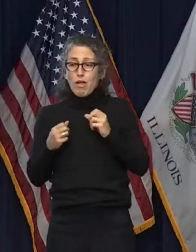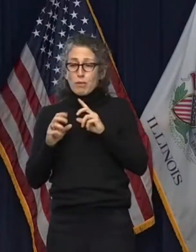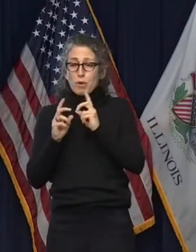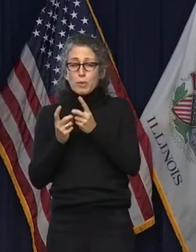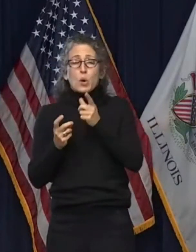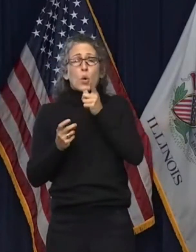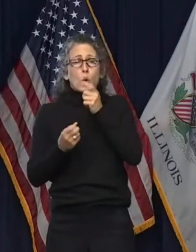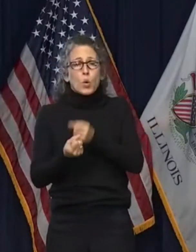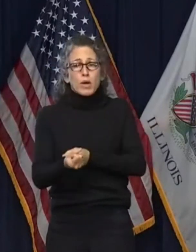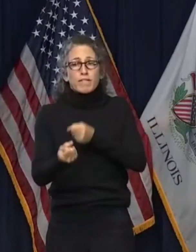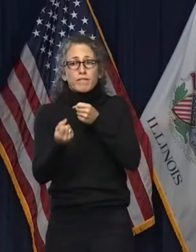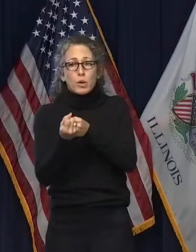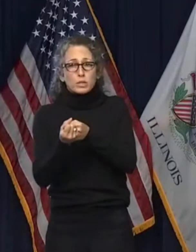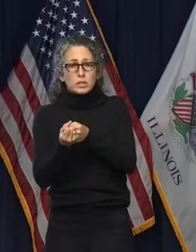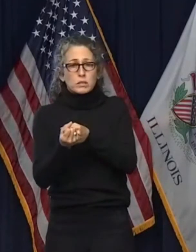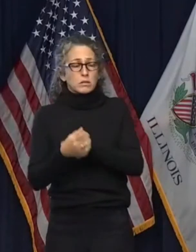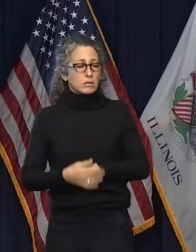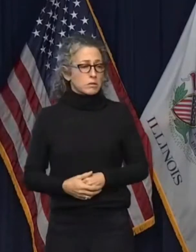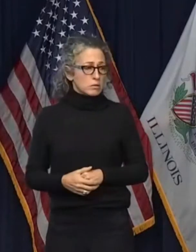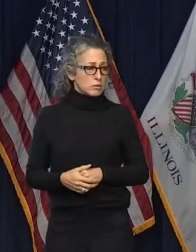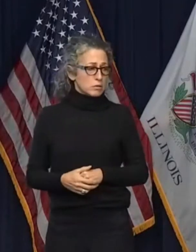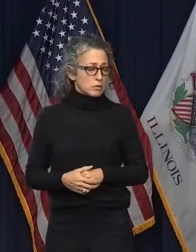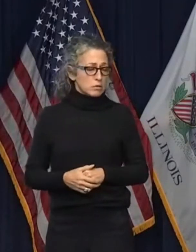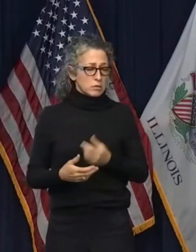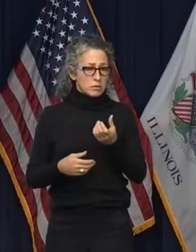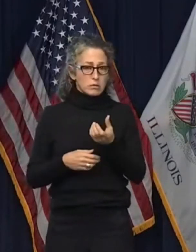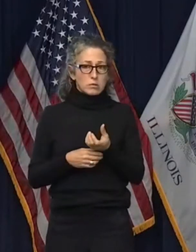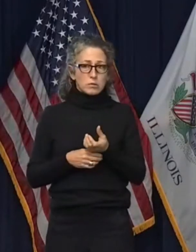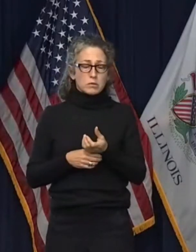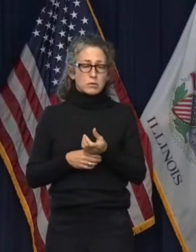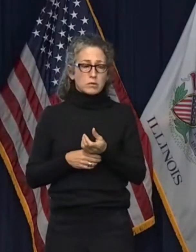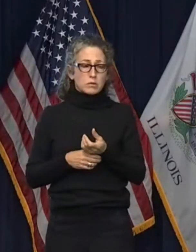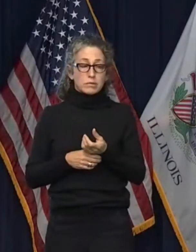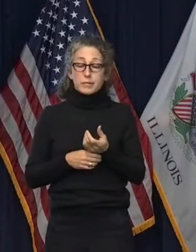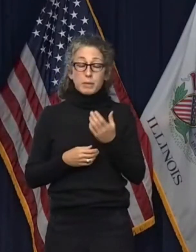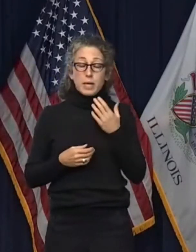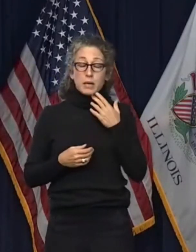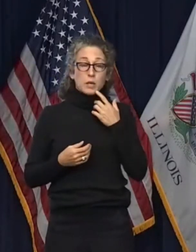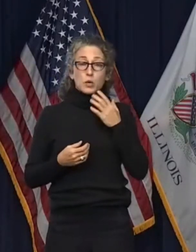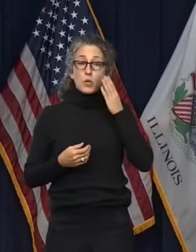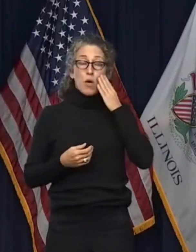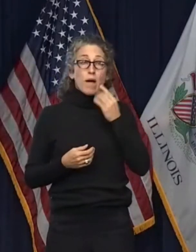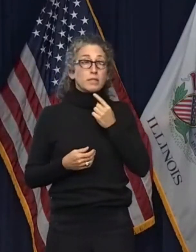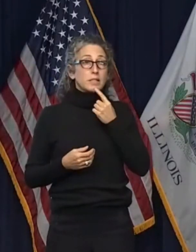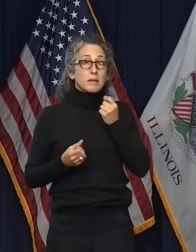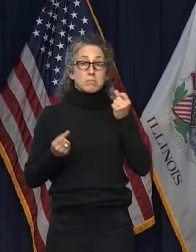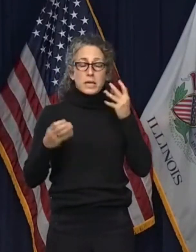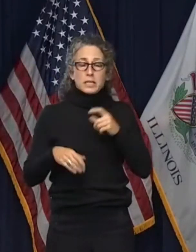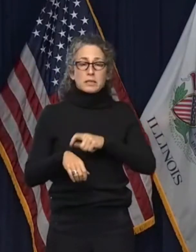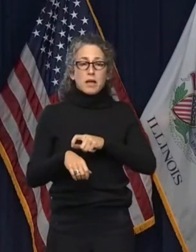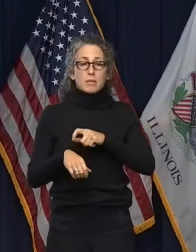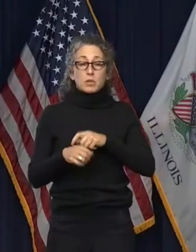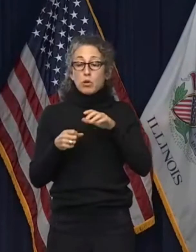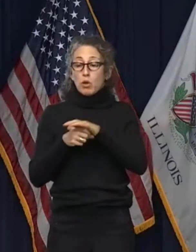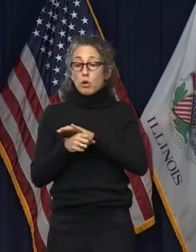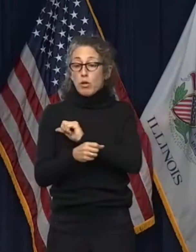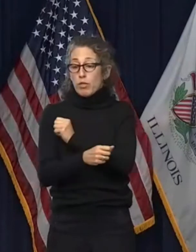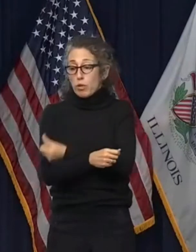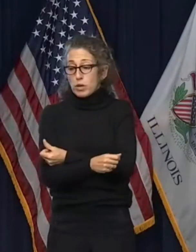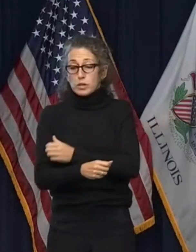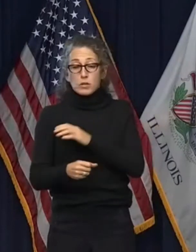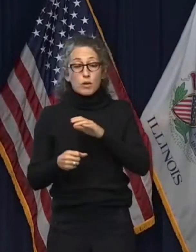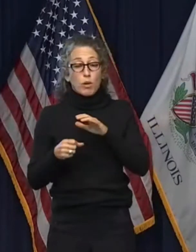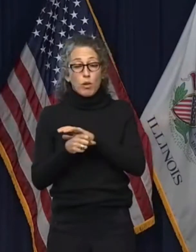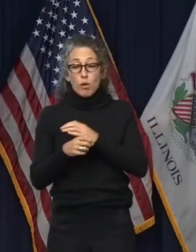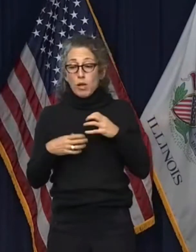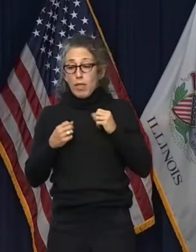enforcing this? Well, I think you know, because I've said it, I don't know how many times from this podium, that local authorities, including the local health